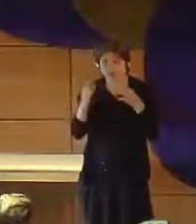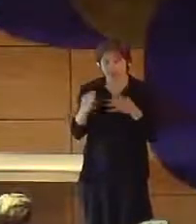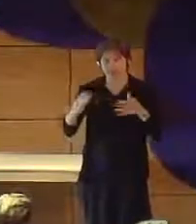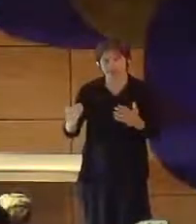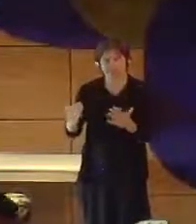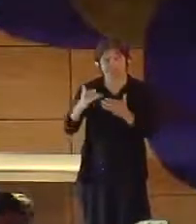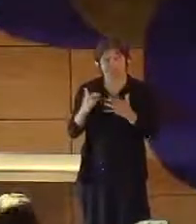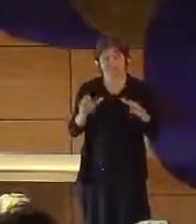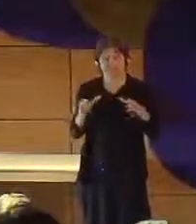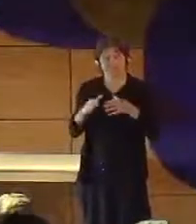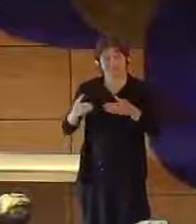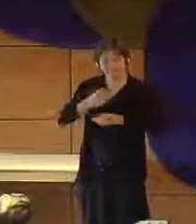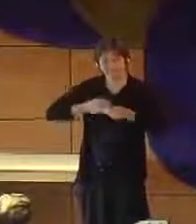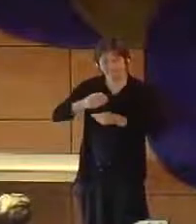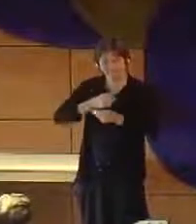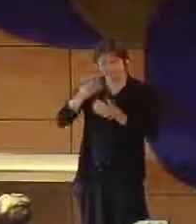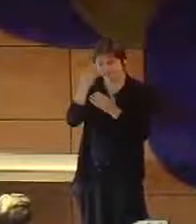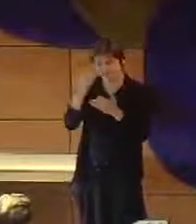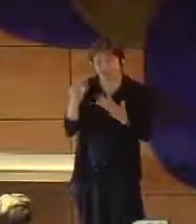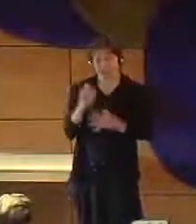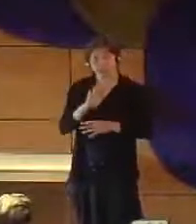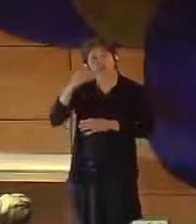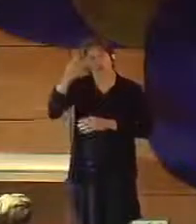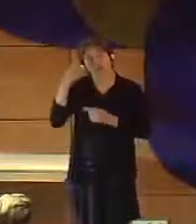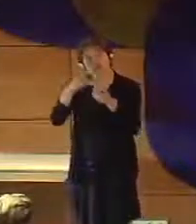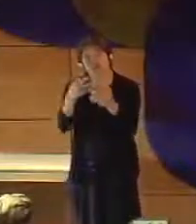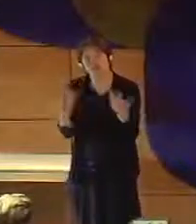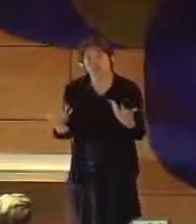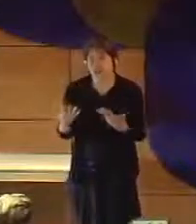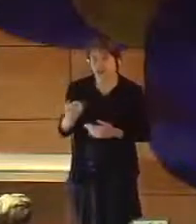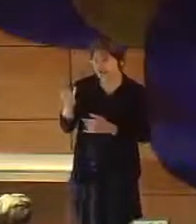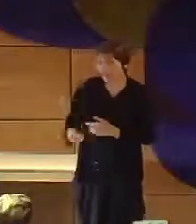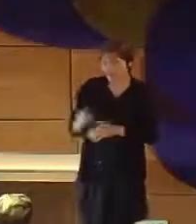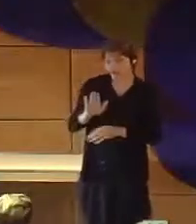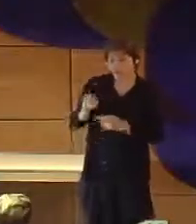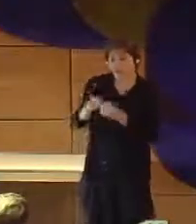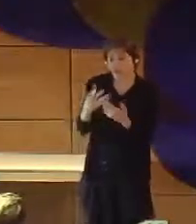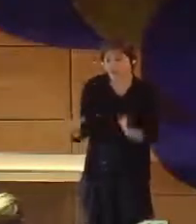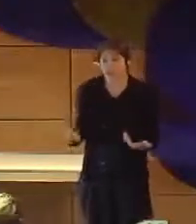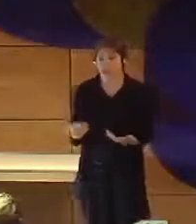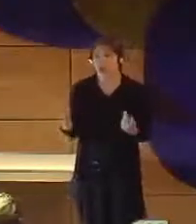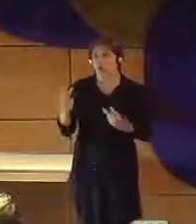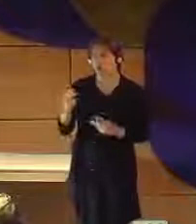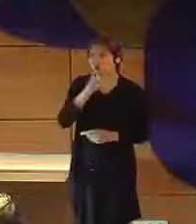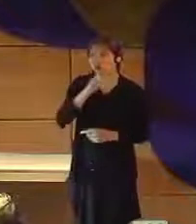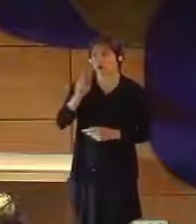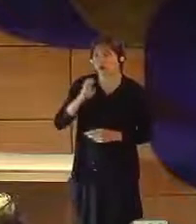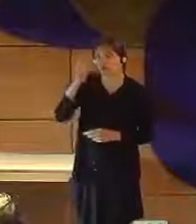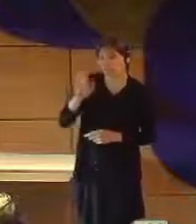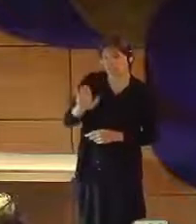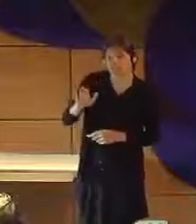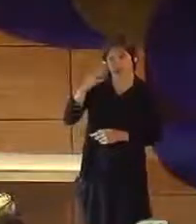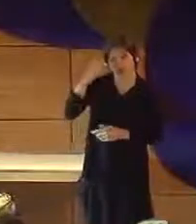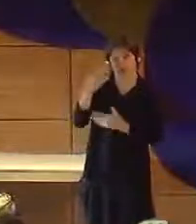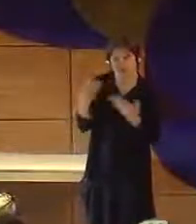the adolescent or the young adult. If you're looking just for sex hormone replacement therapy to protect against osteoporosis and not